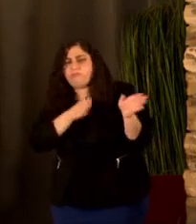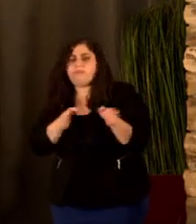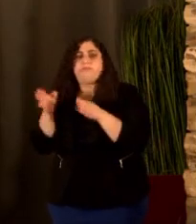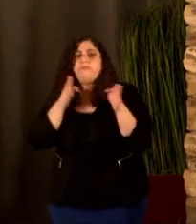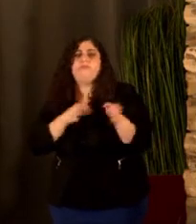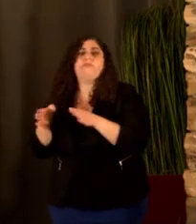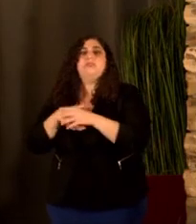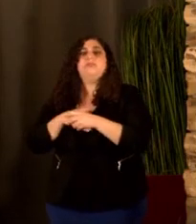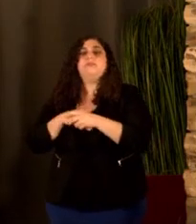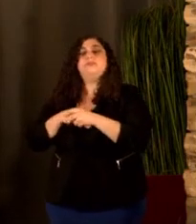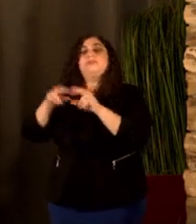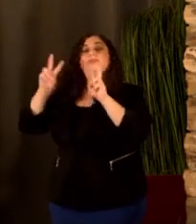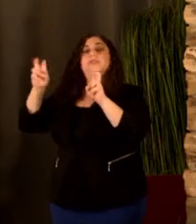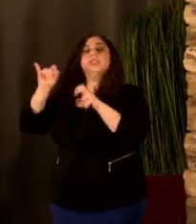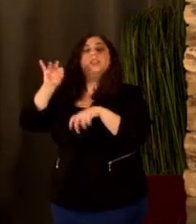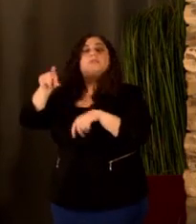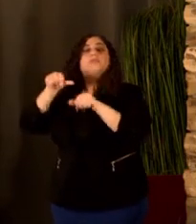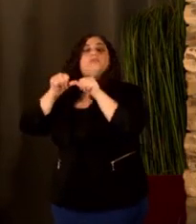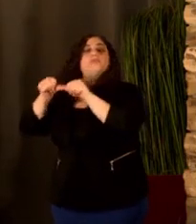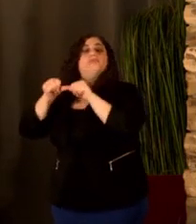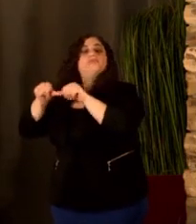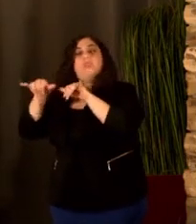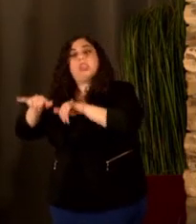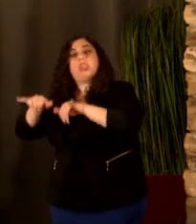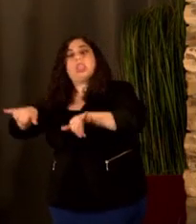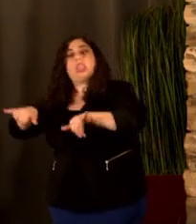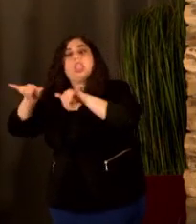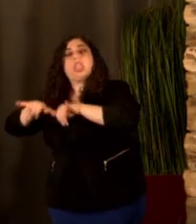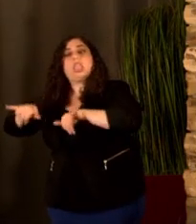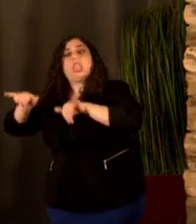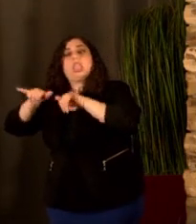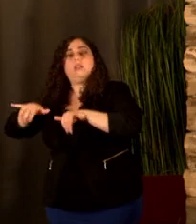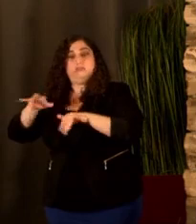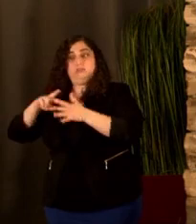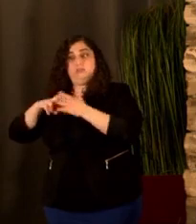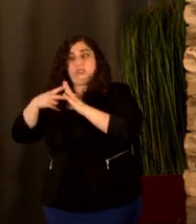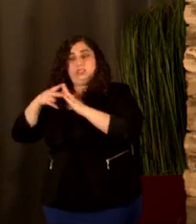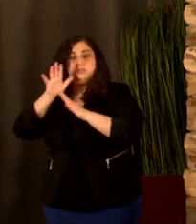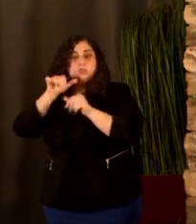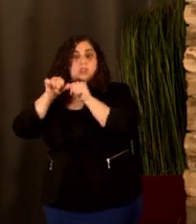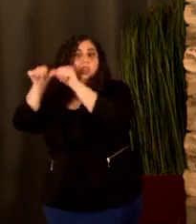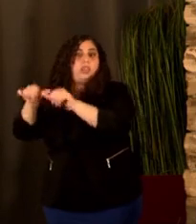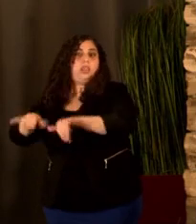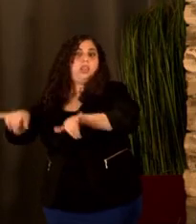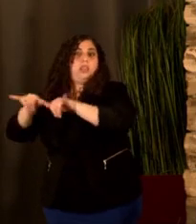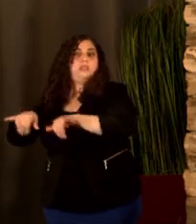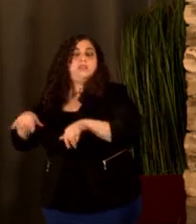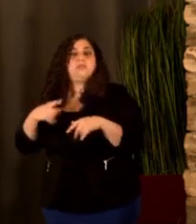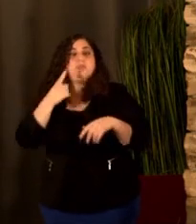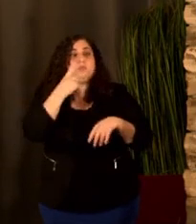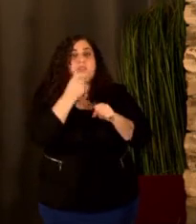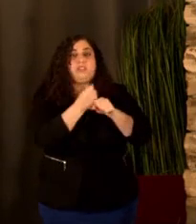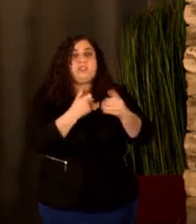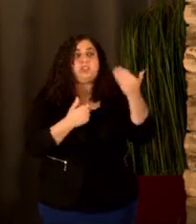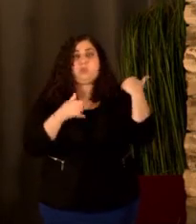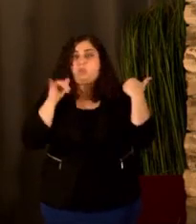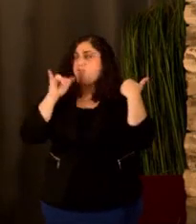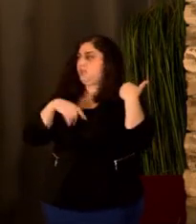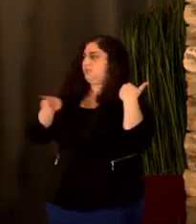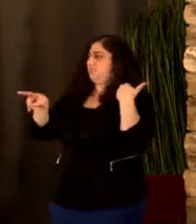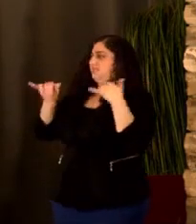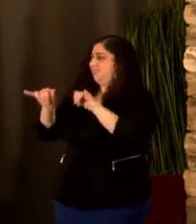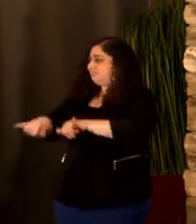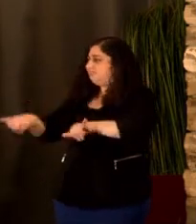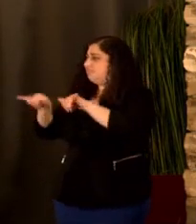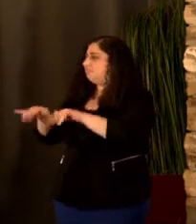got. We recognized a year plus ago that we needed to do things radically differently. And that's when we birthed